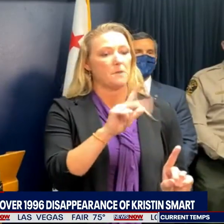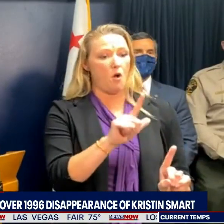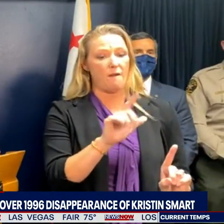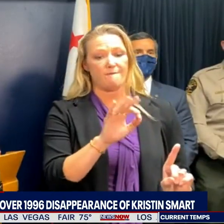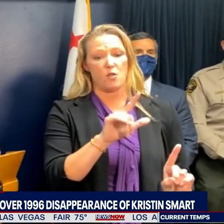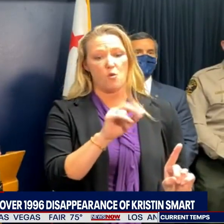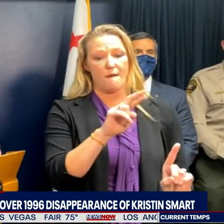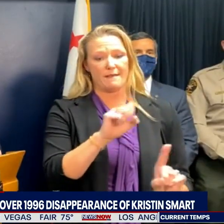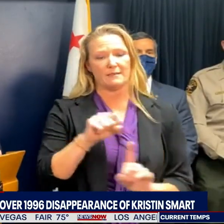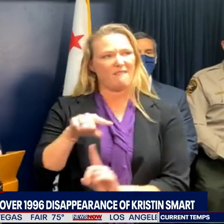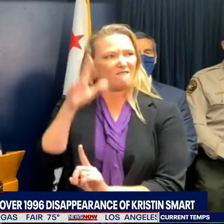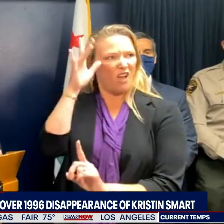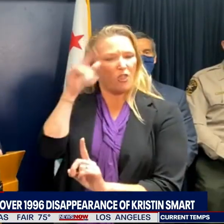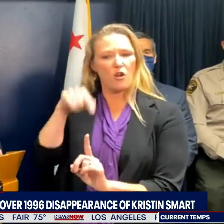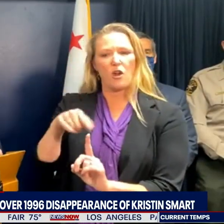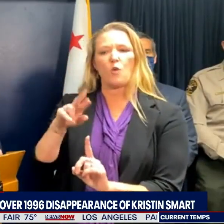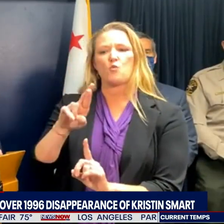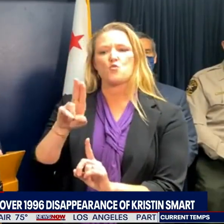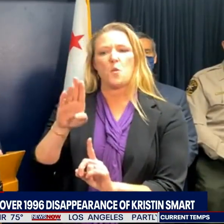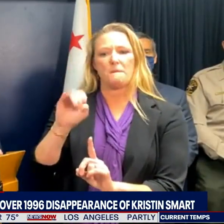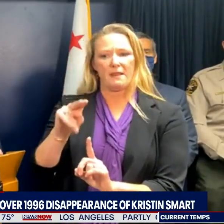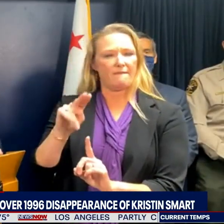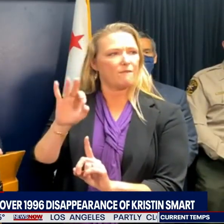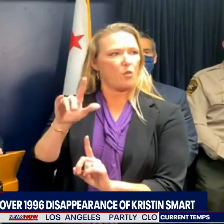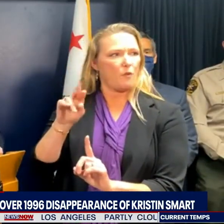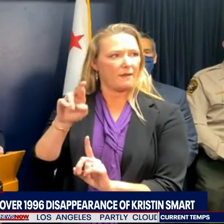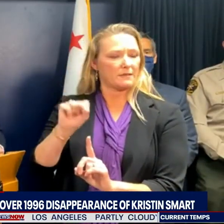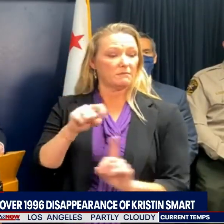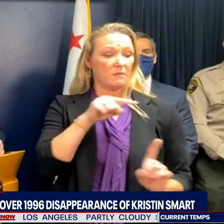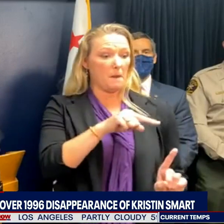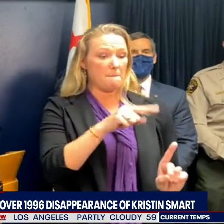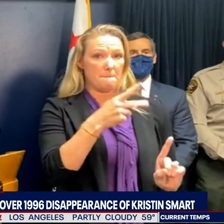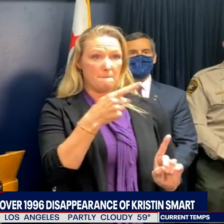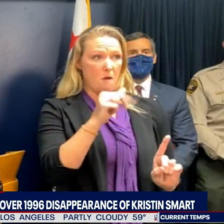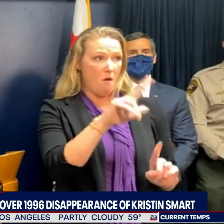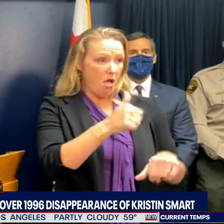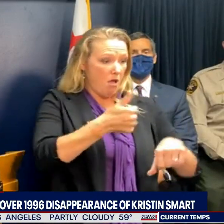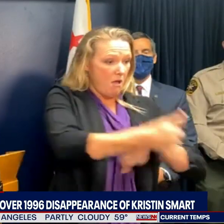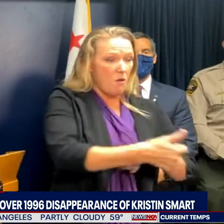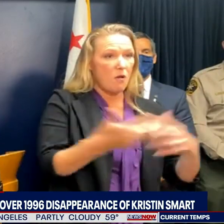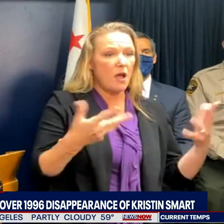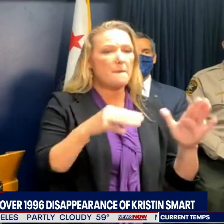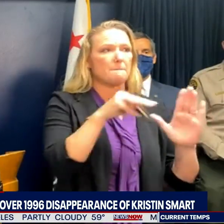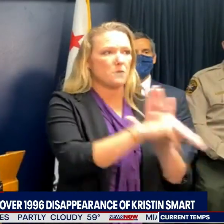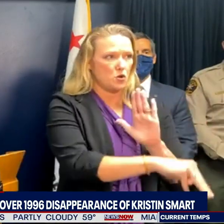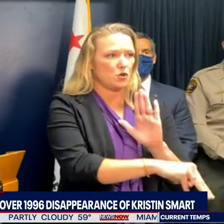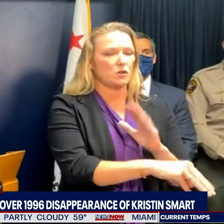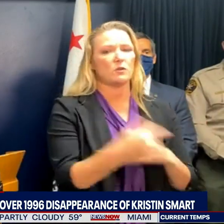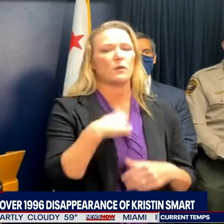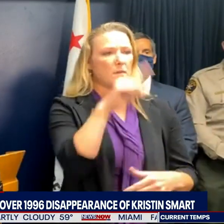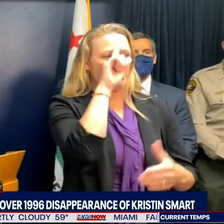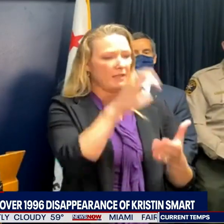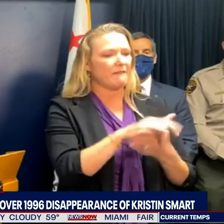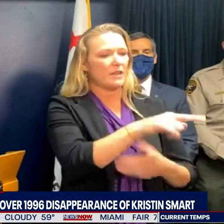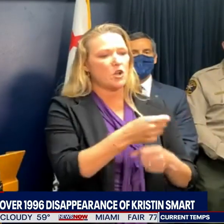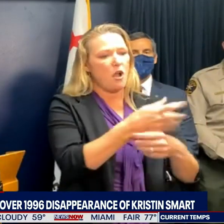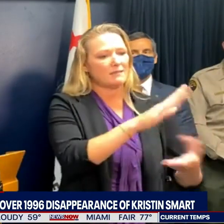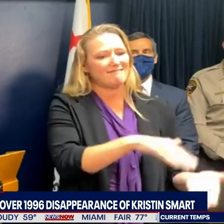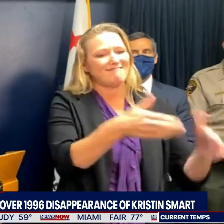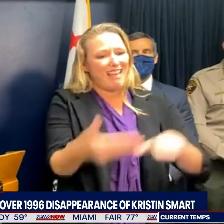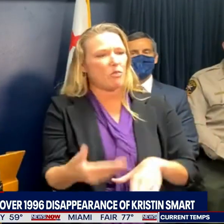The charge against Paul Flores is murder. It is alleged that Mr. Flores caused the death of Kristin